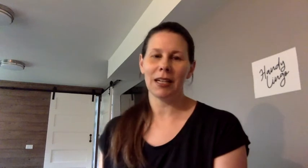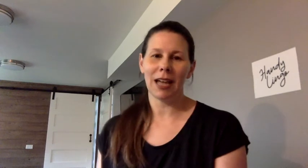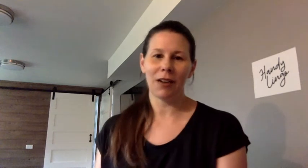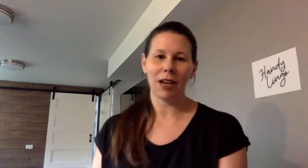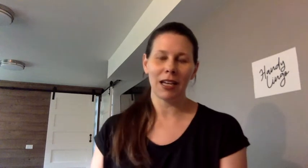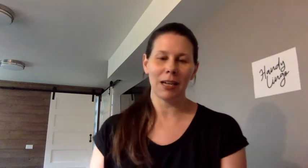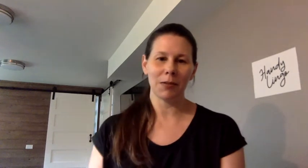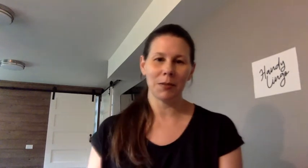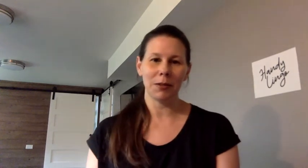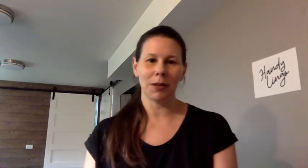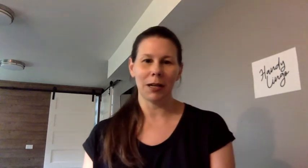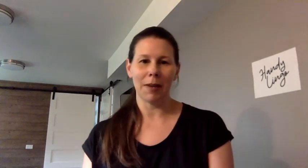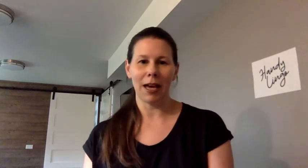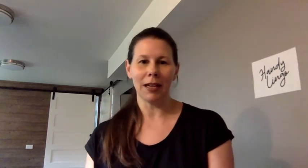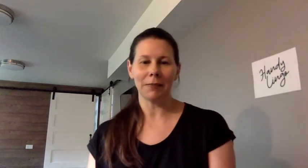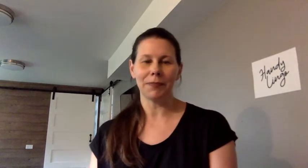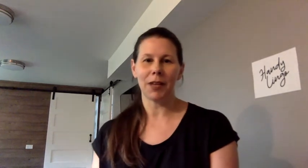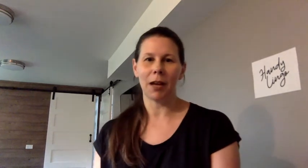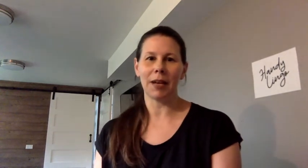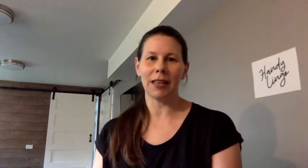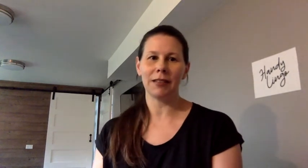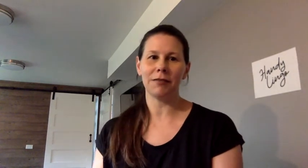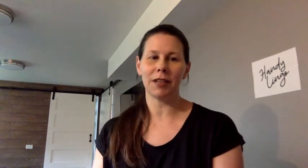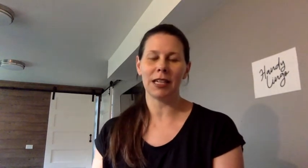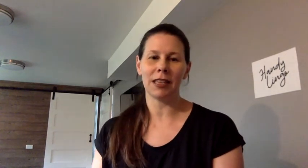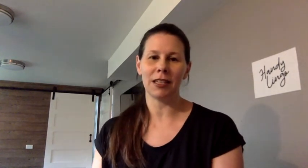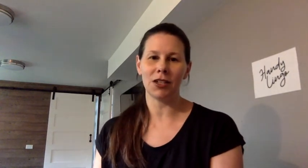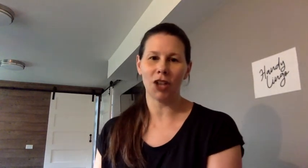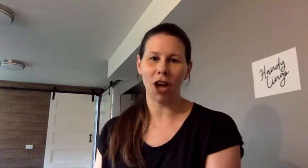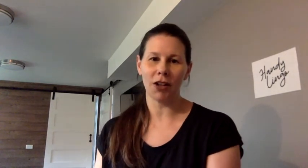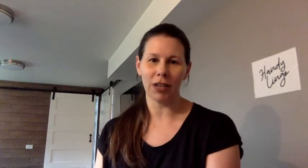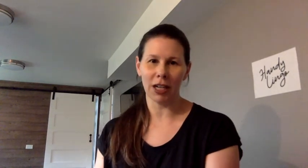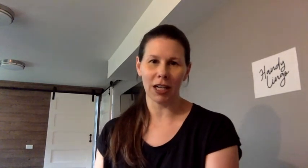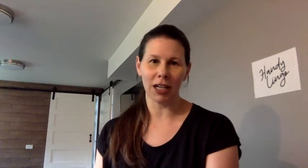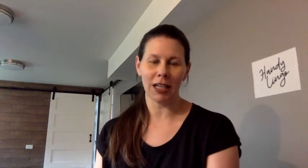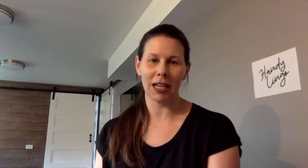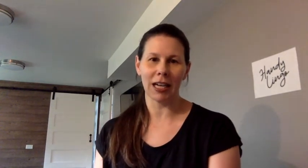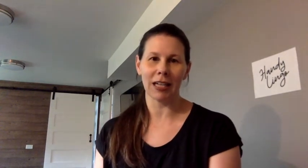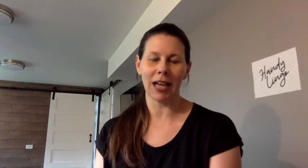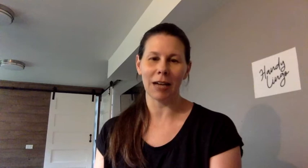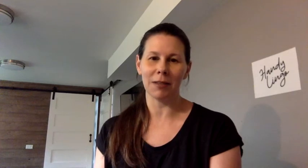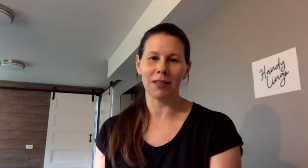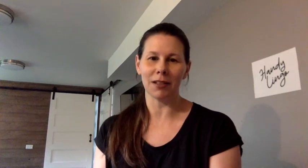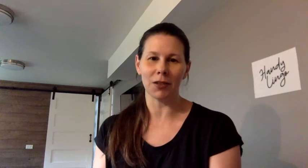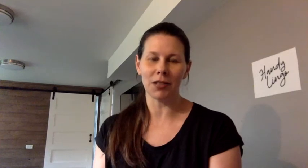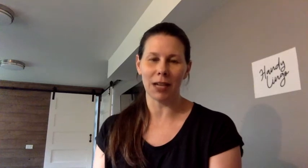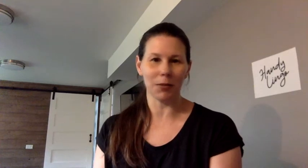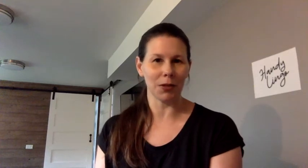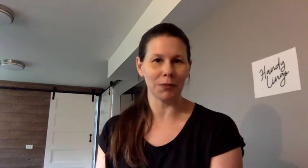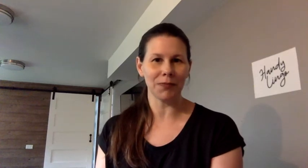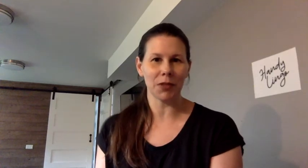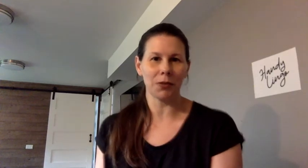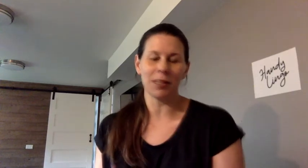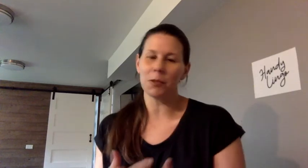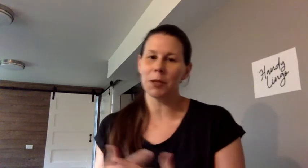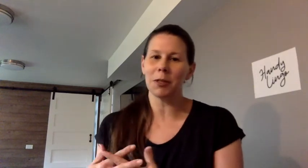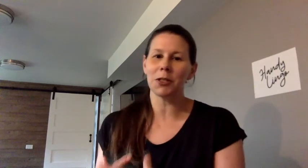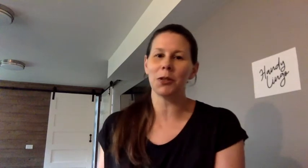how I came to be where I'm at. I live in the Chicago area, and I am in the Central Time Zone. So that's pretty much the only